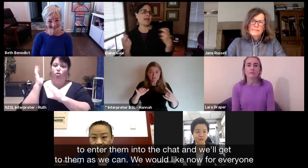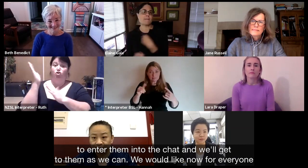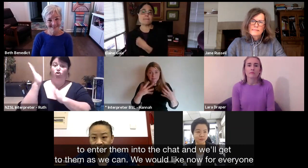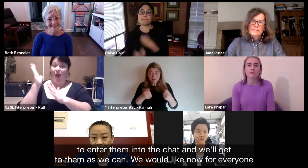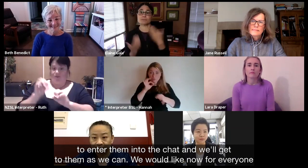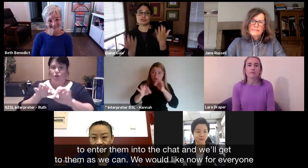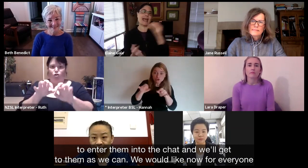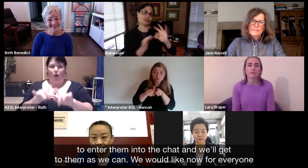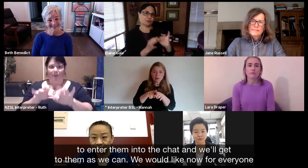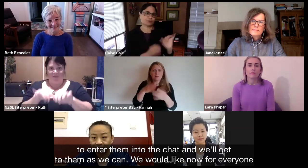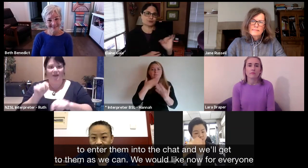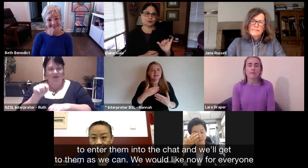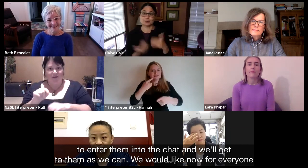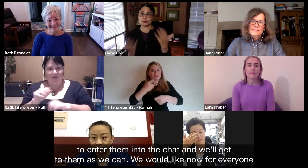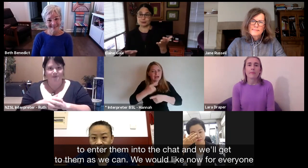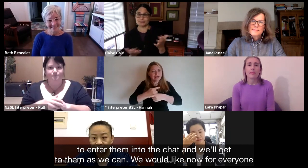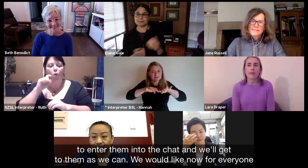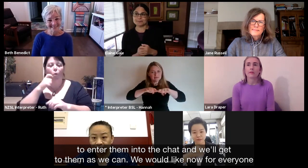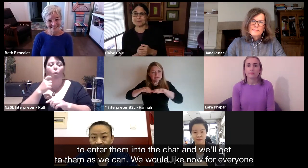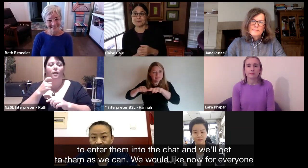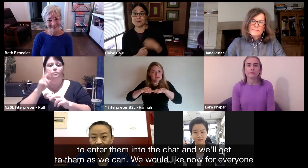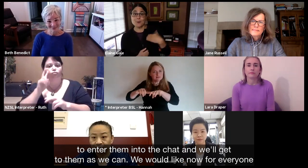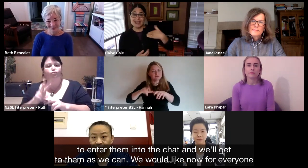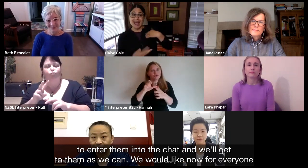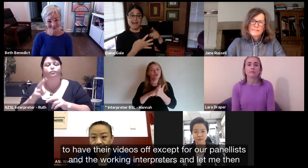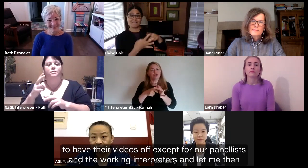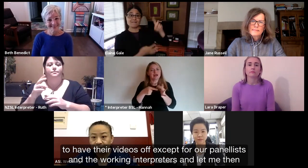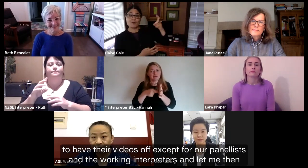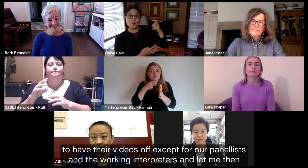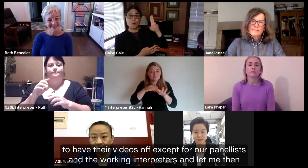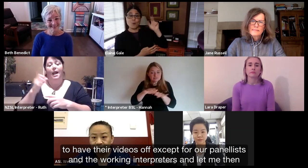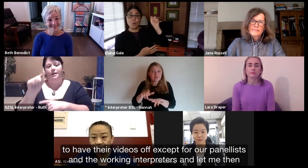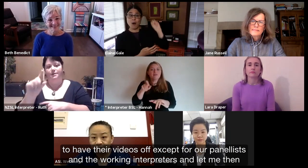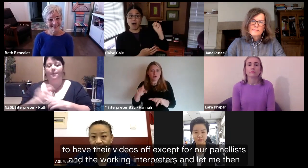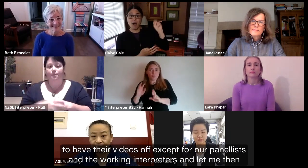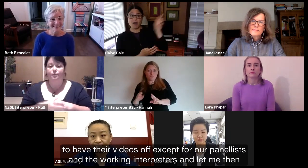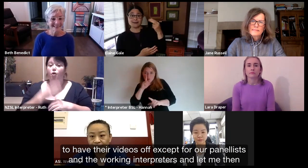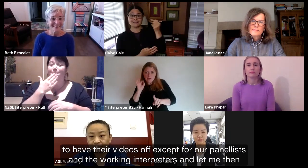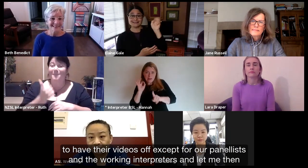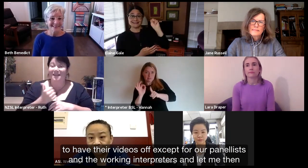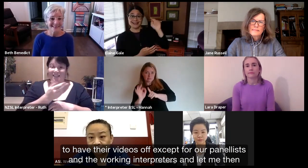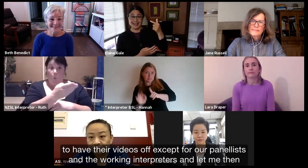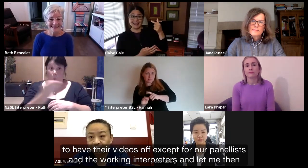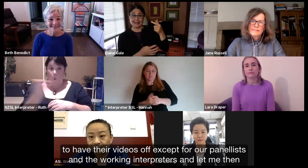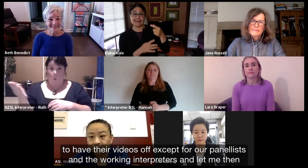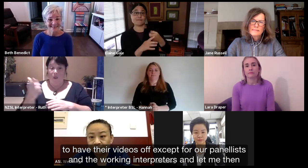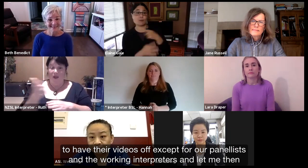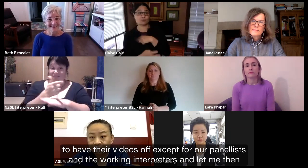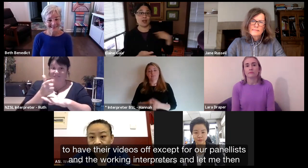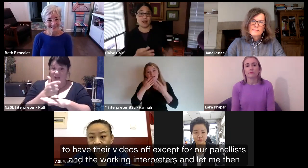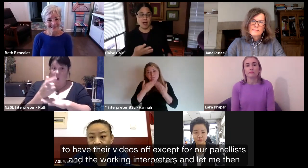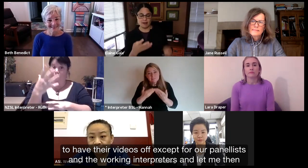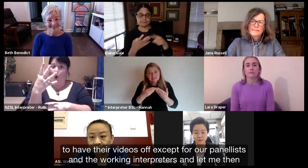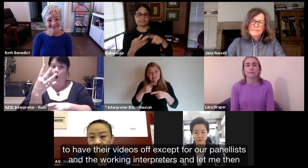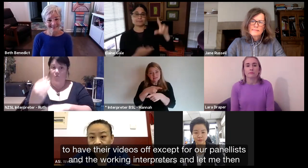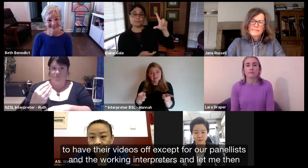So what we'd like at the moment is for all, everyone to have their videos off, except for our panelists